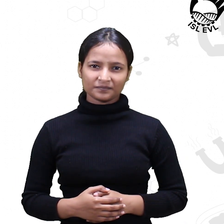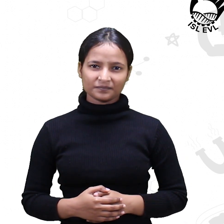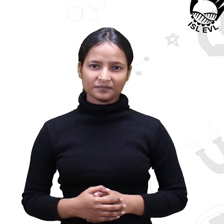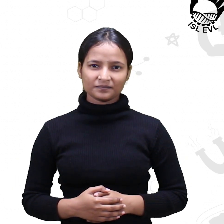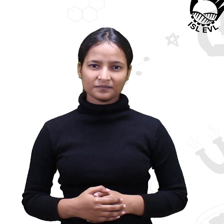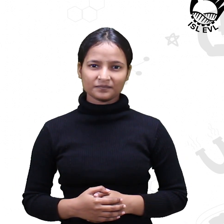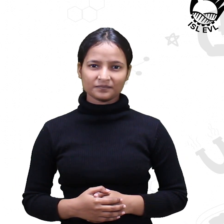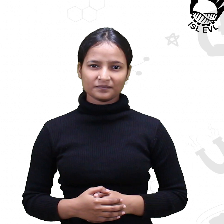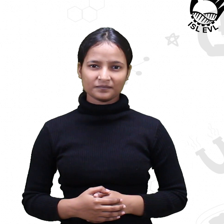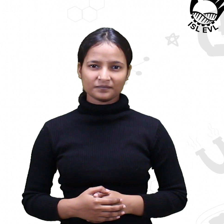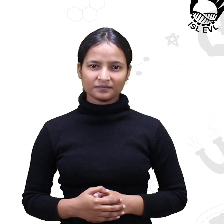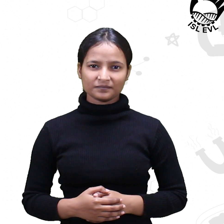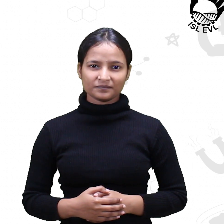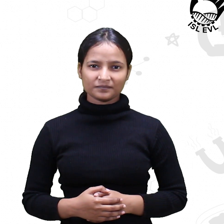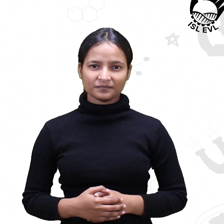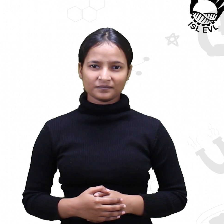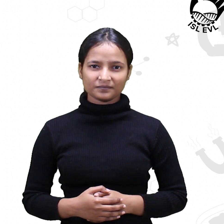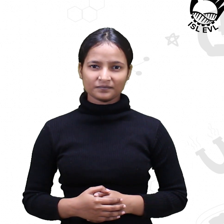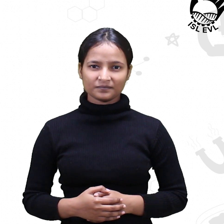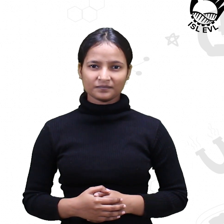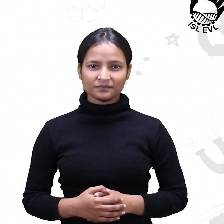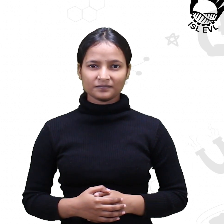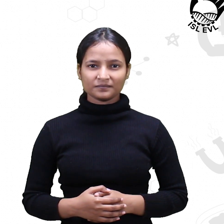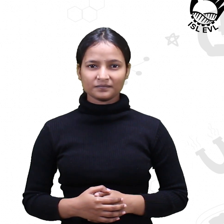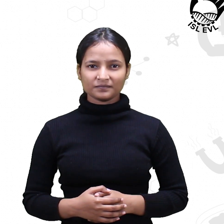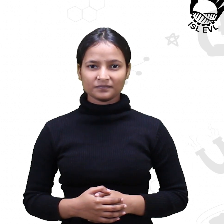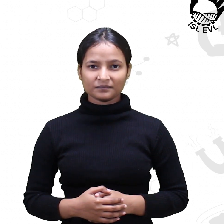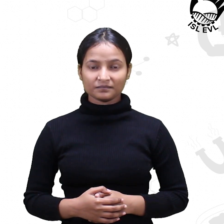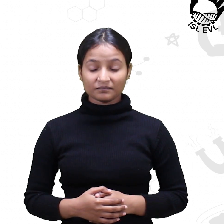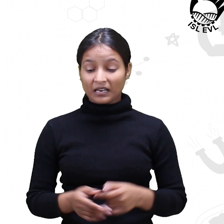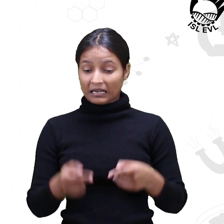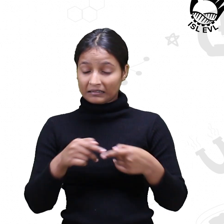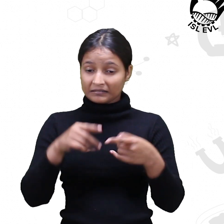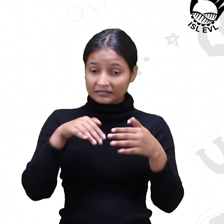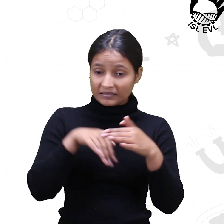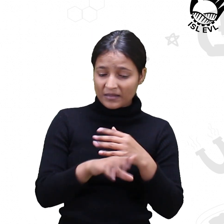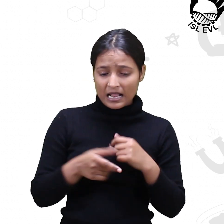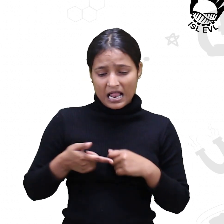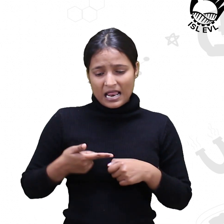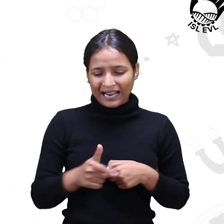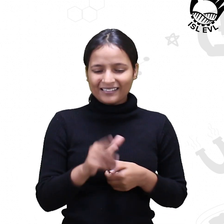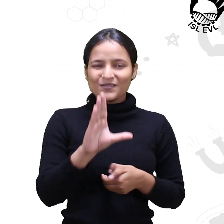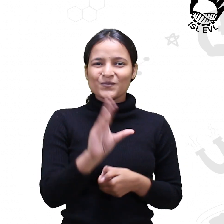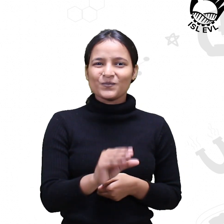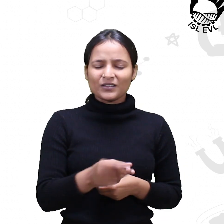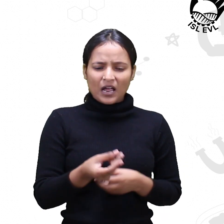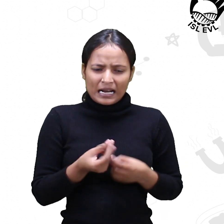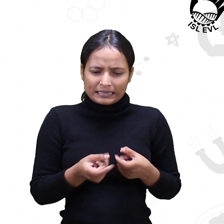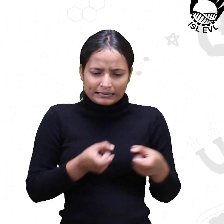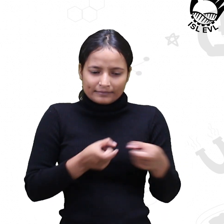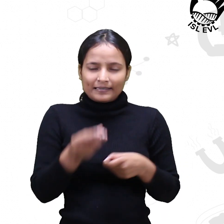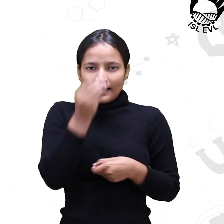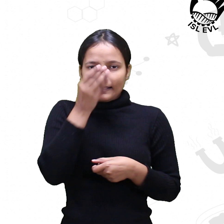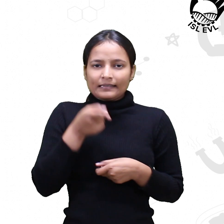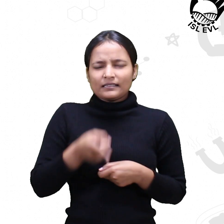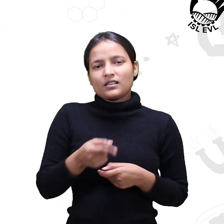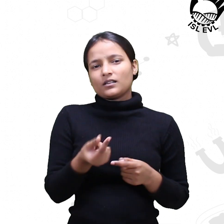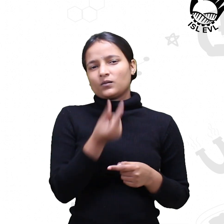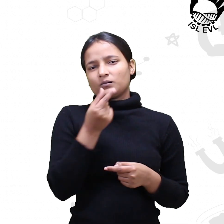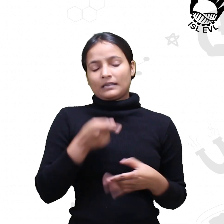to harm large animals. That is, while rat, mouse is less emotional involvement there.